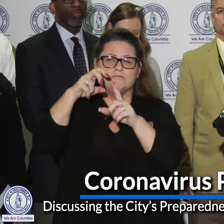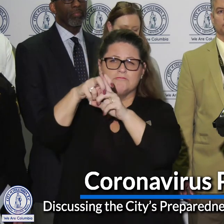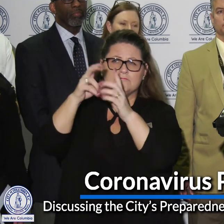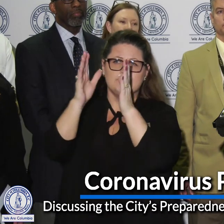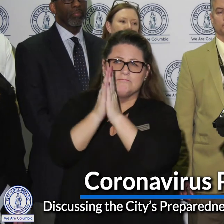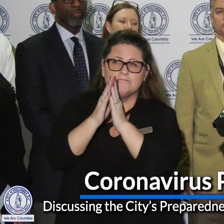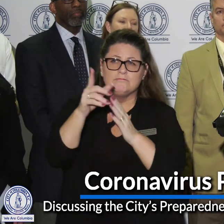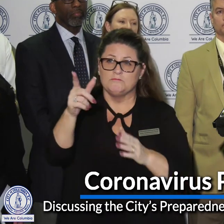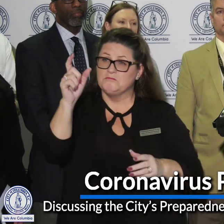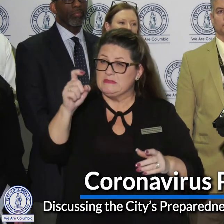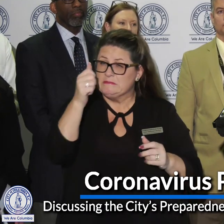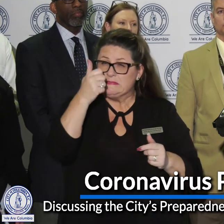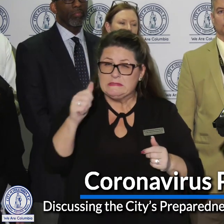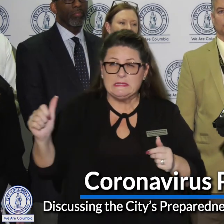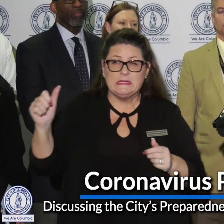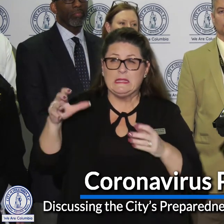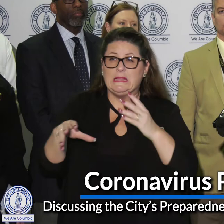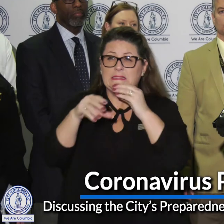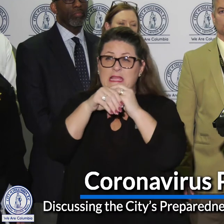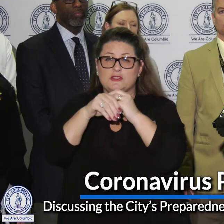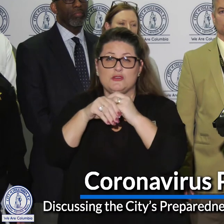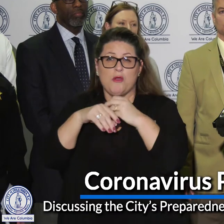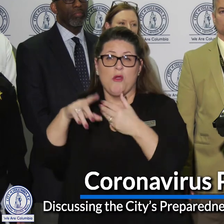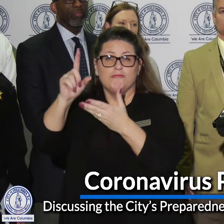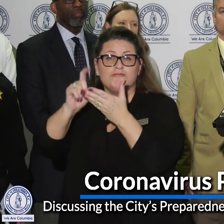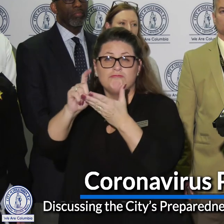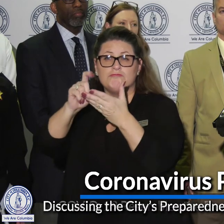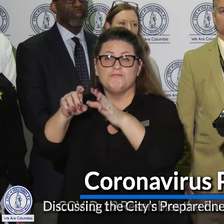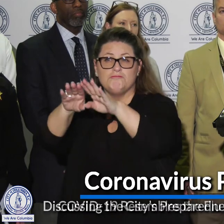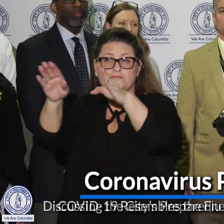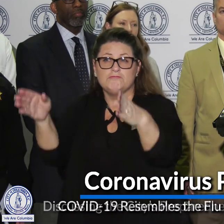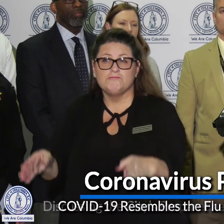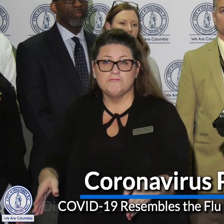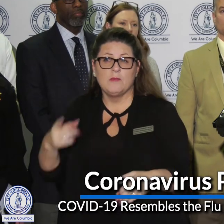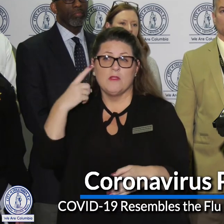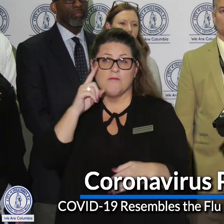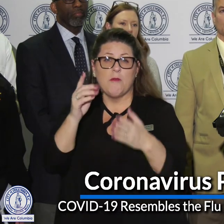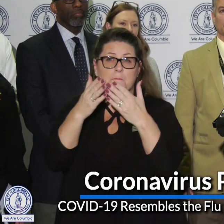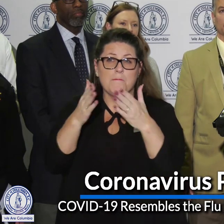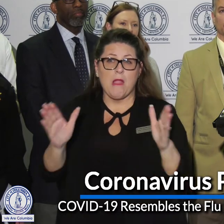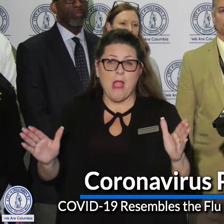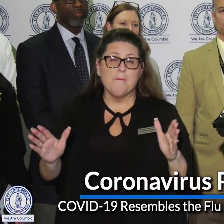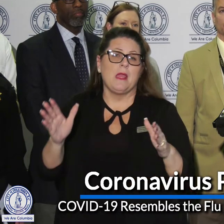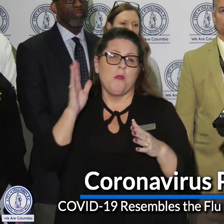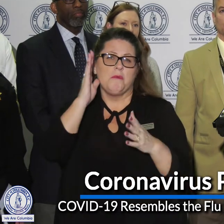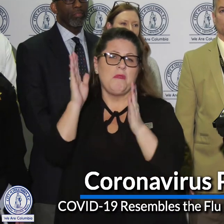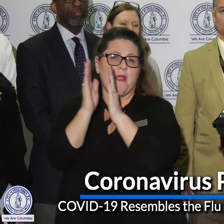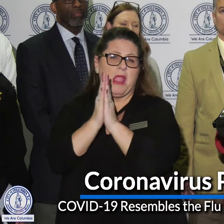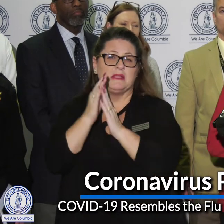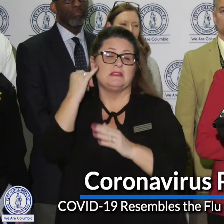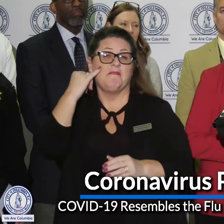if any additional stations are needed for public use, and we can certainly do that.